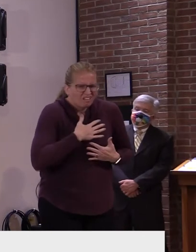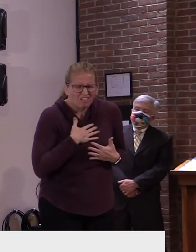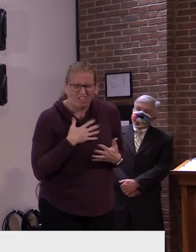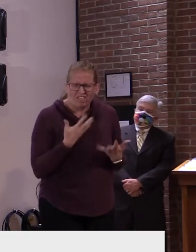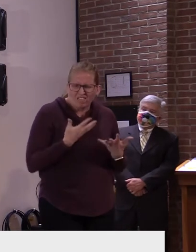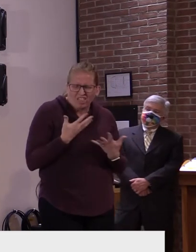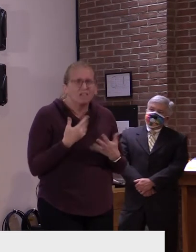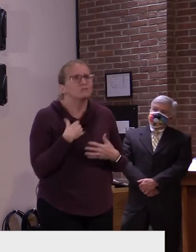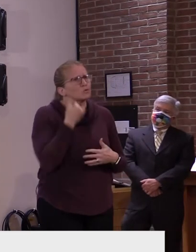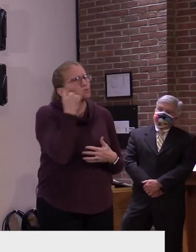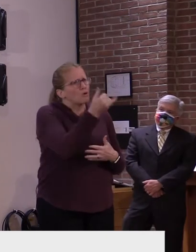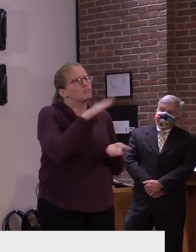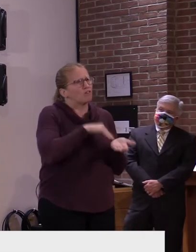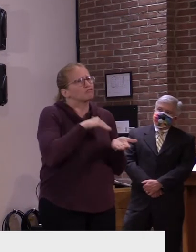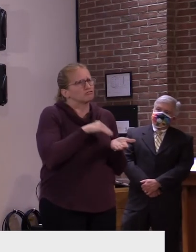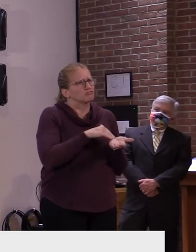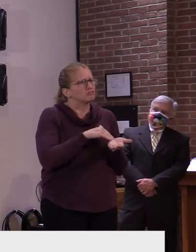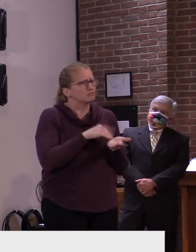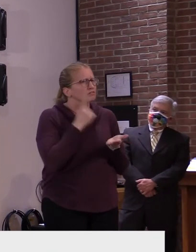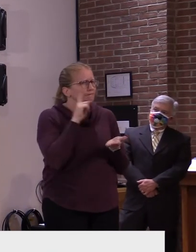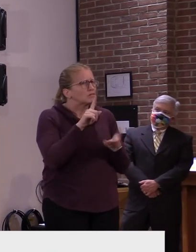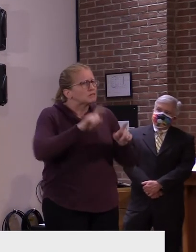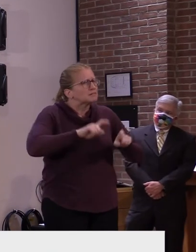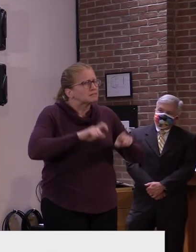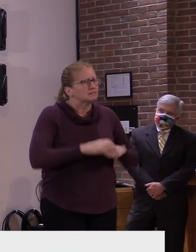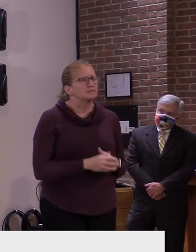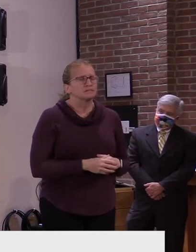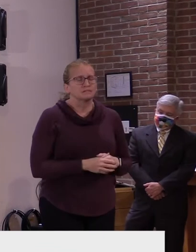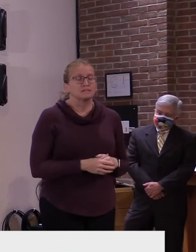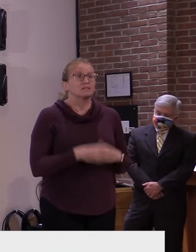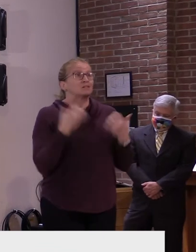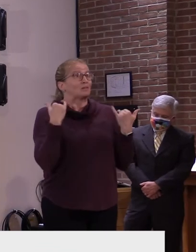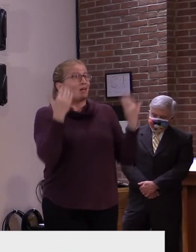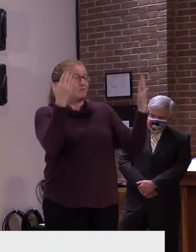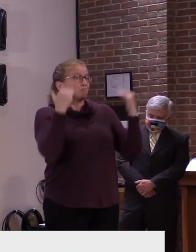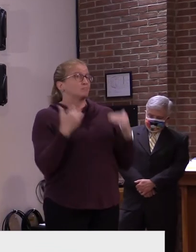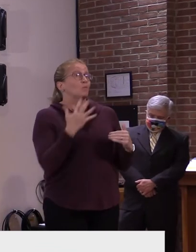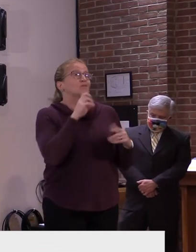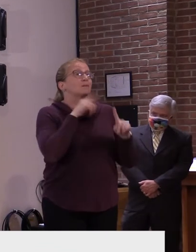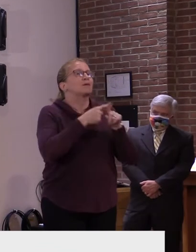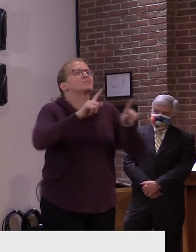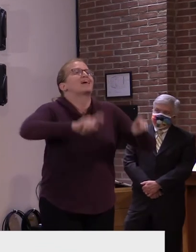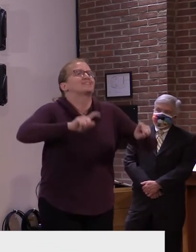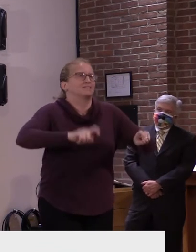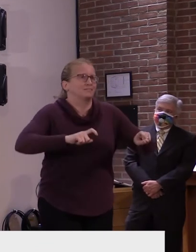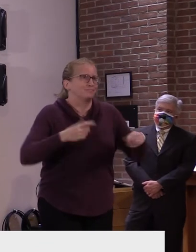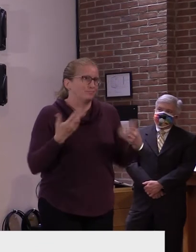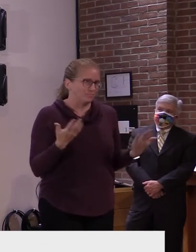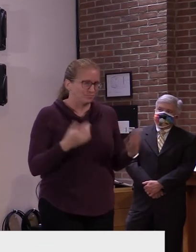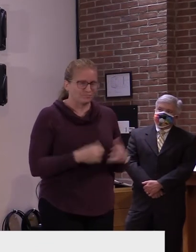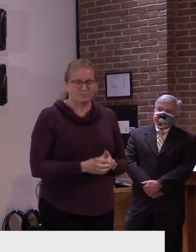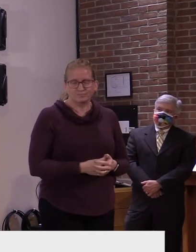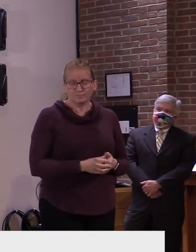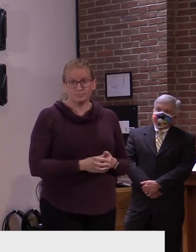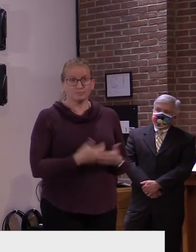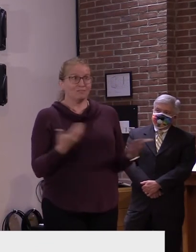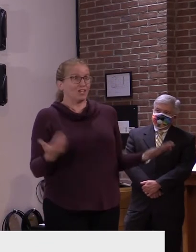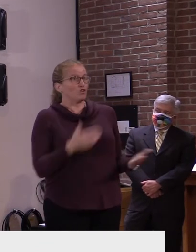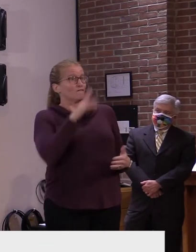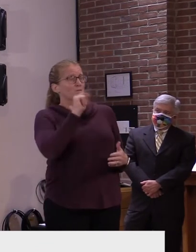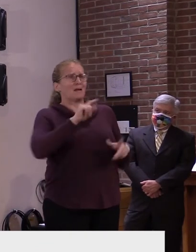to transition now to a few items regarding testing testing in vermont has been